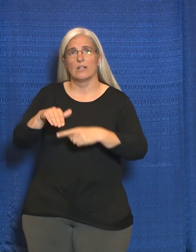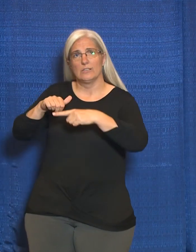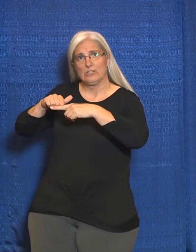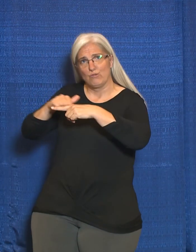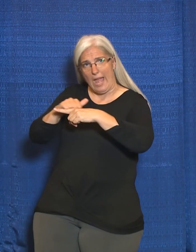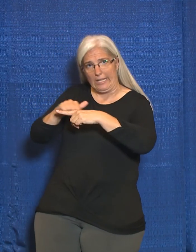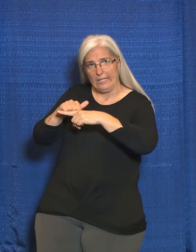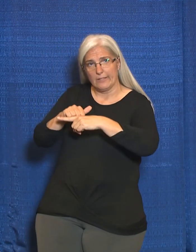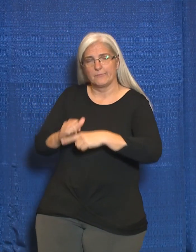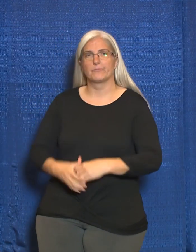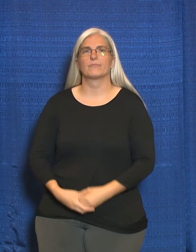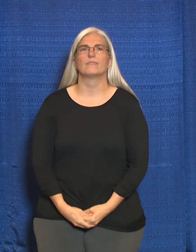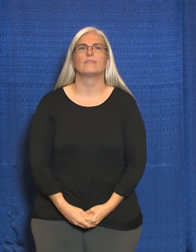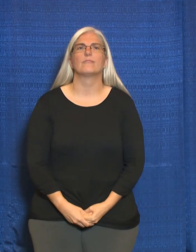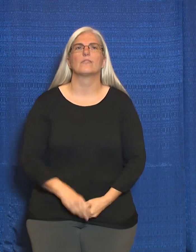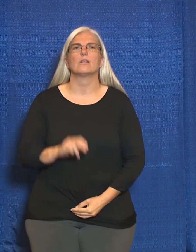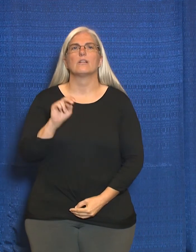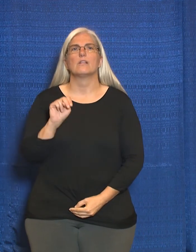Training.